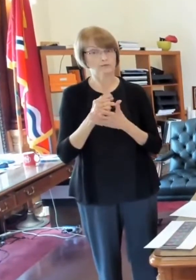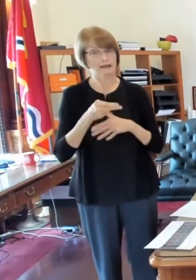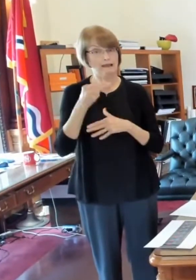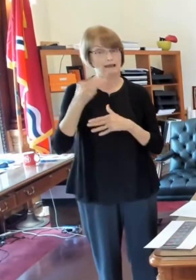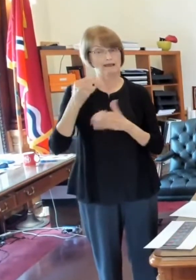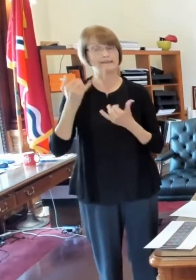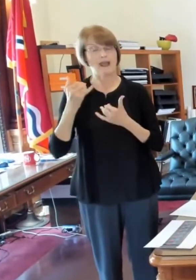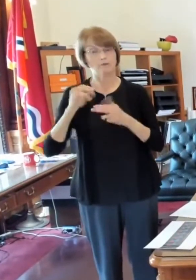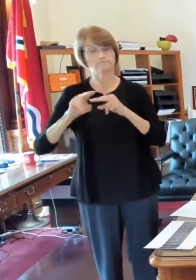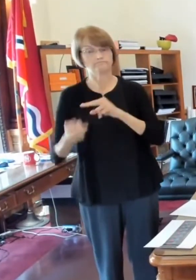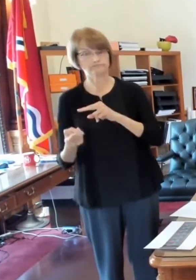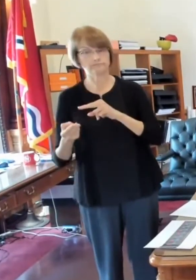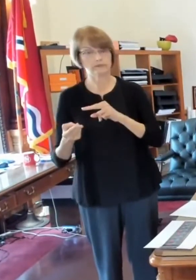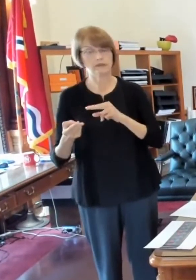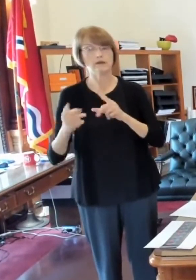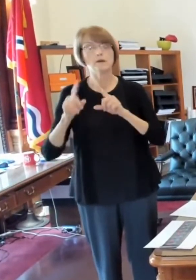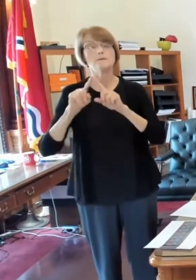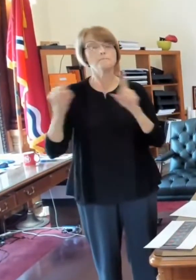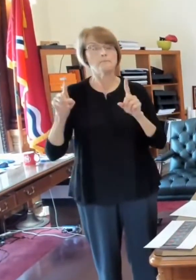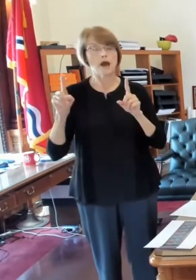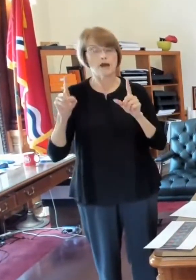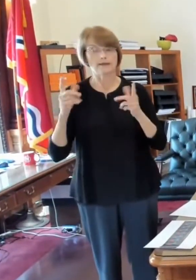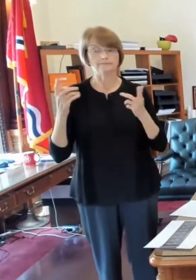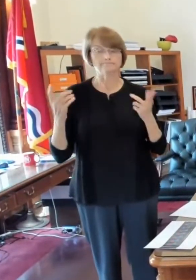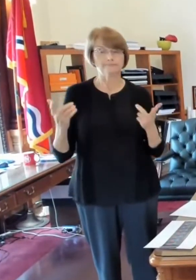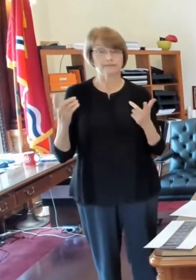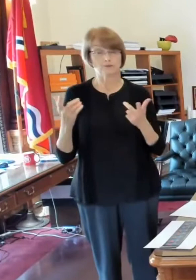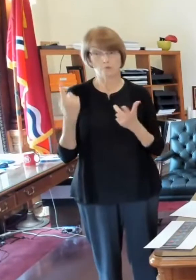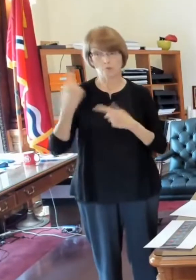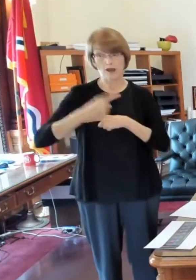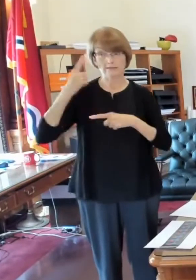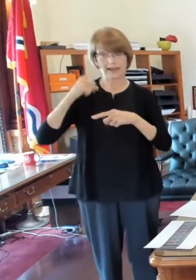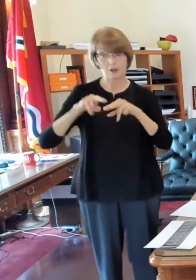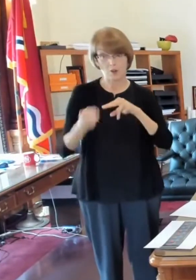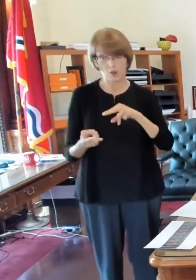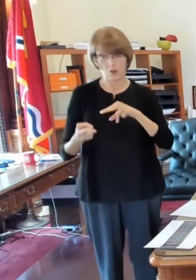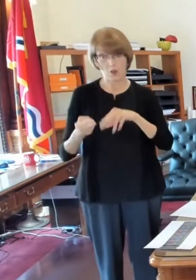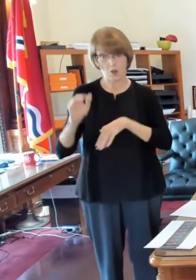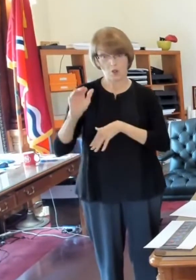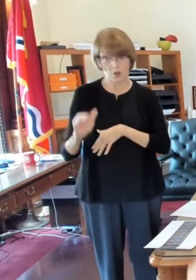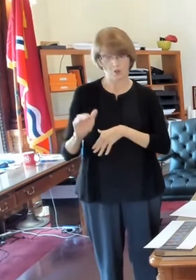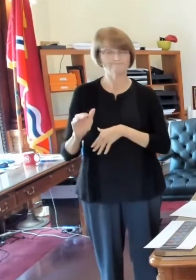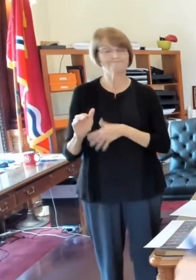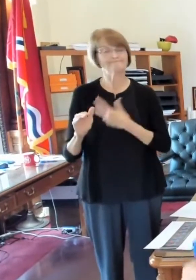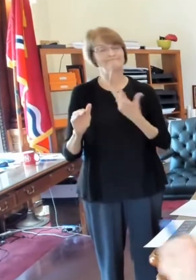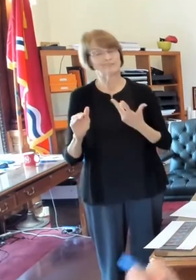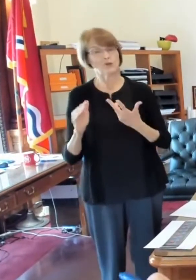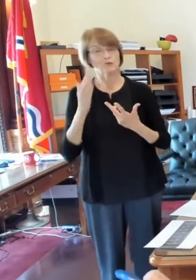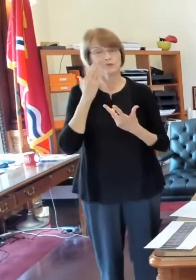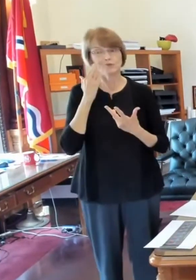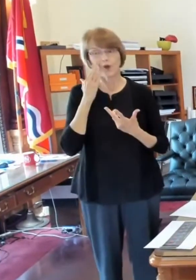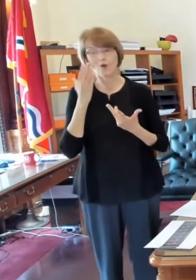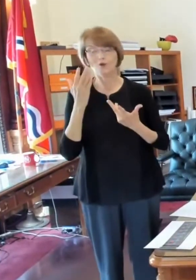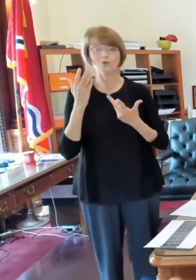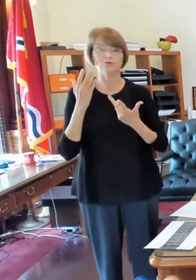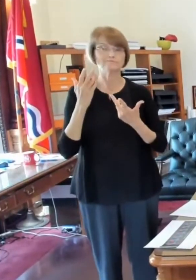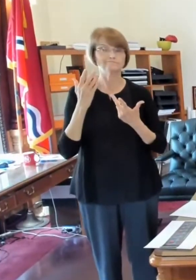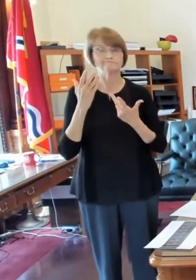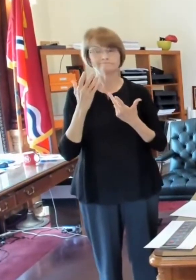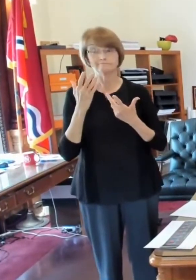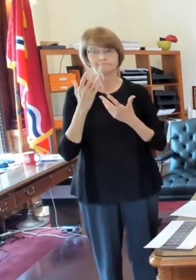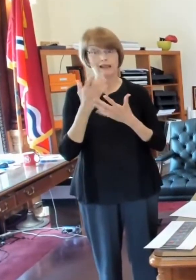but also not putting too much stock in it because we know how these numbers pop around. I mean, one day last week we